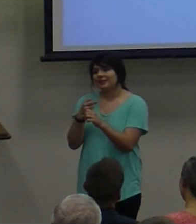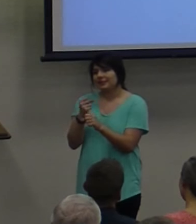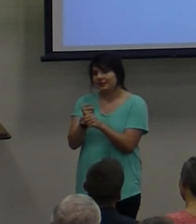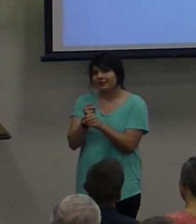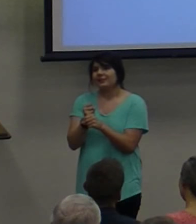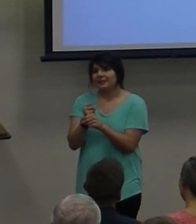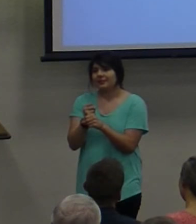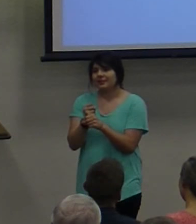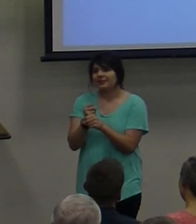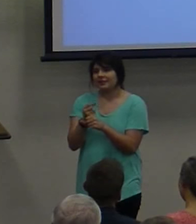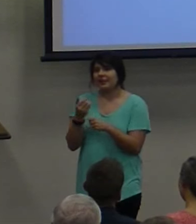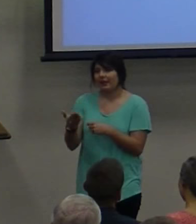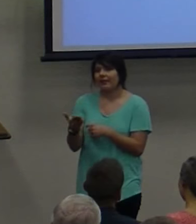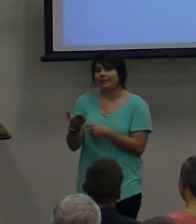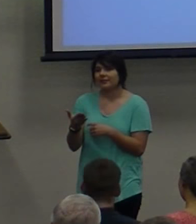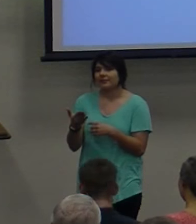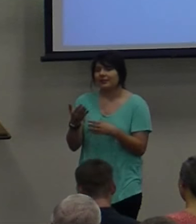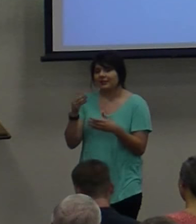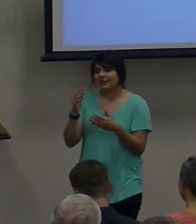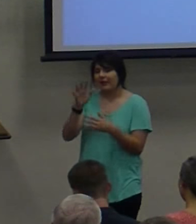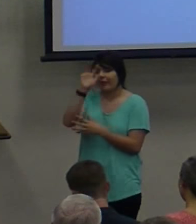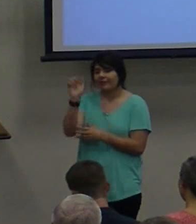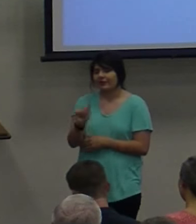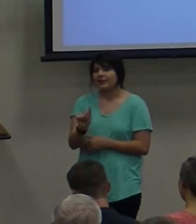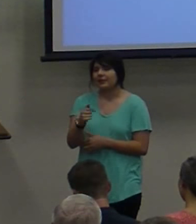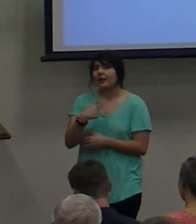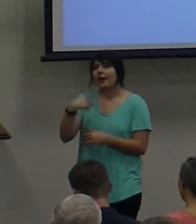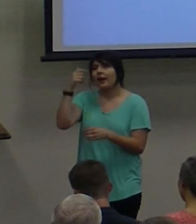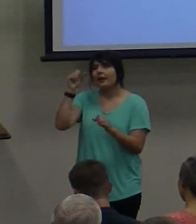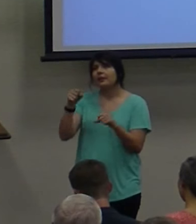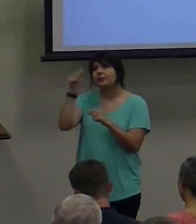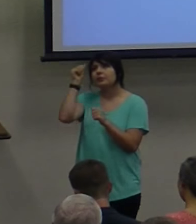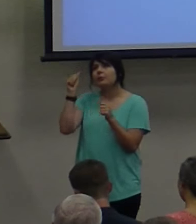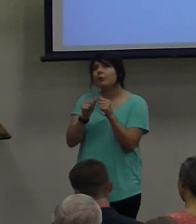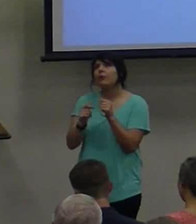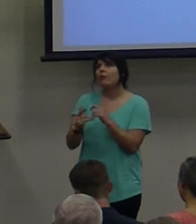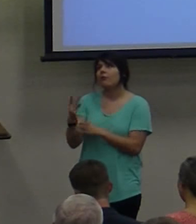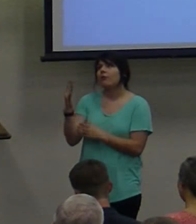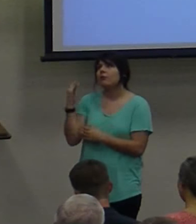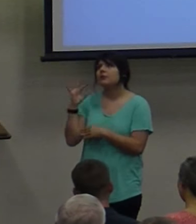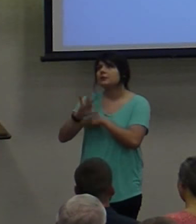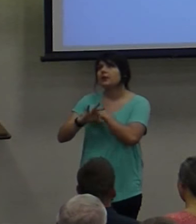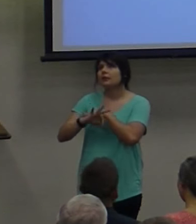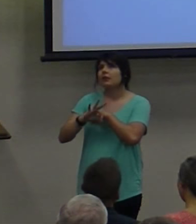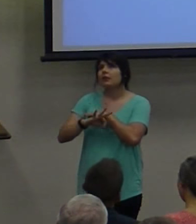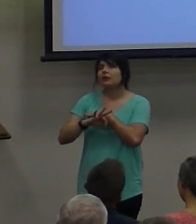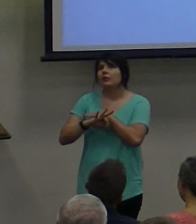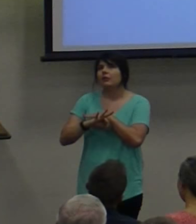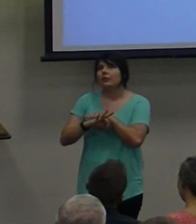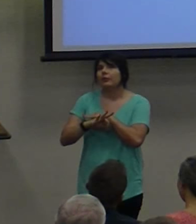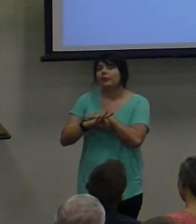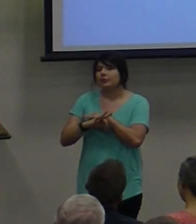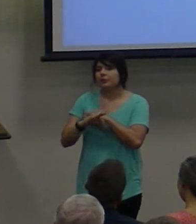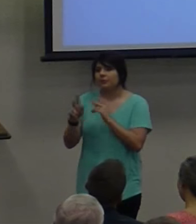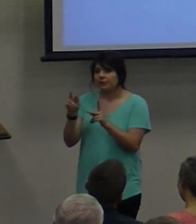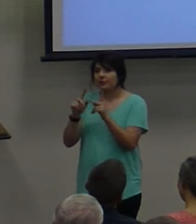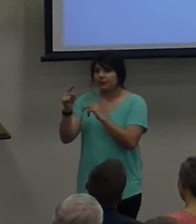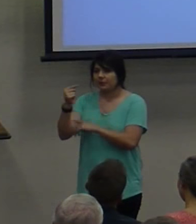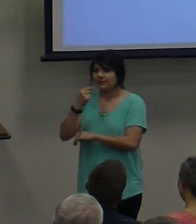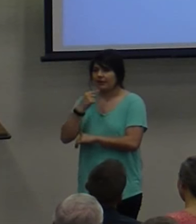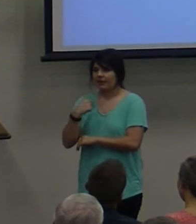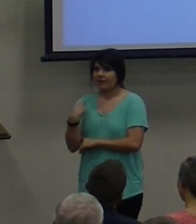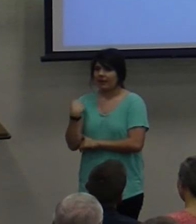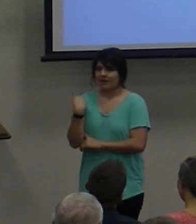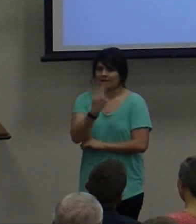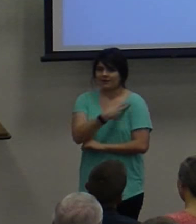in Africa. I can remember from sunset, we would be told, go to the